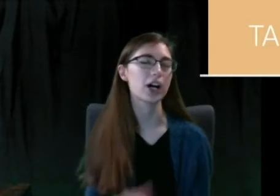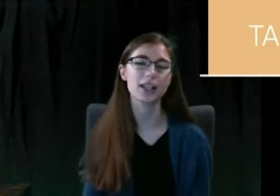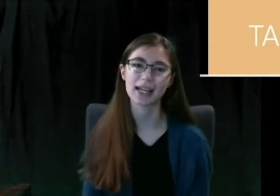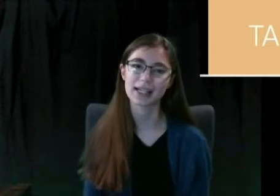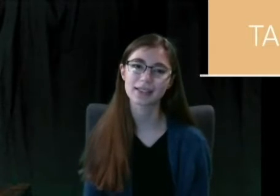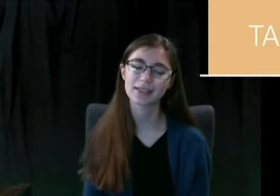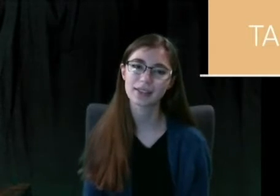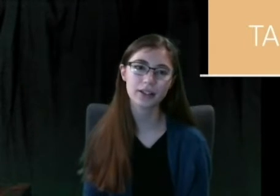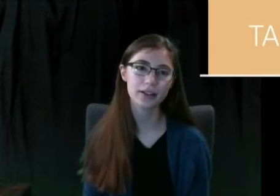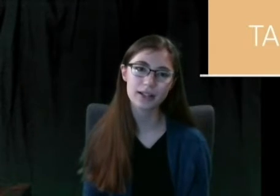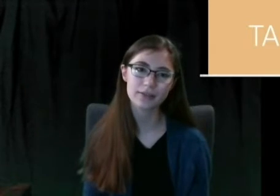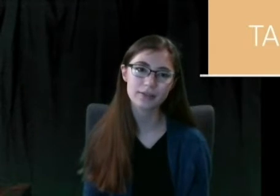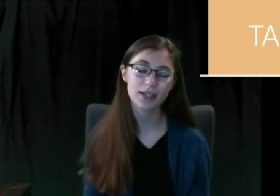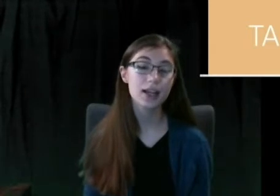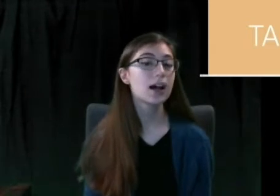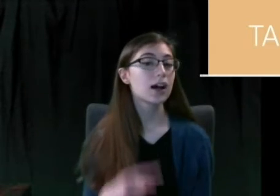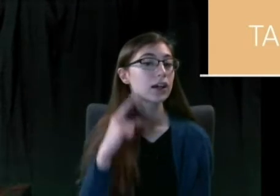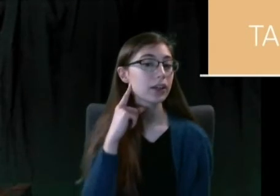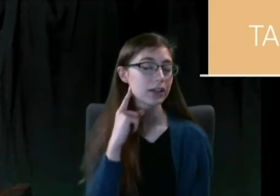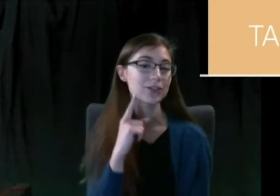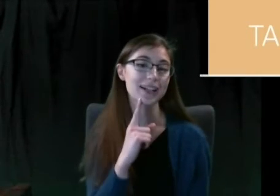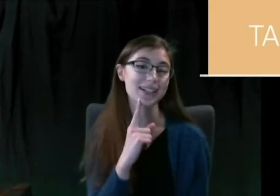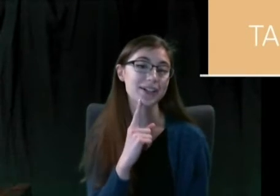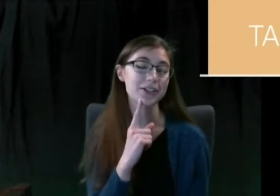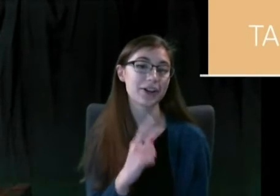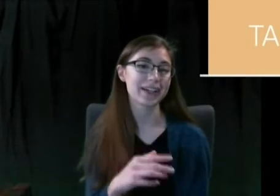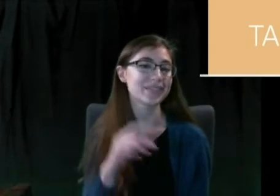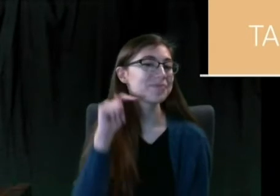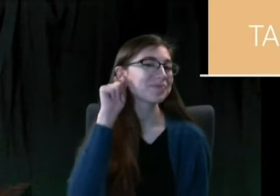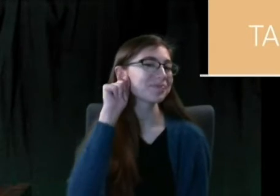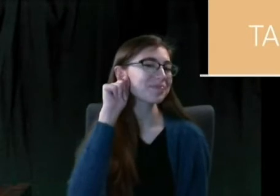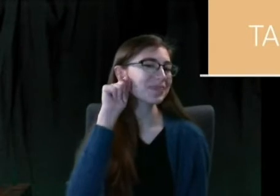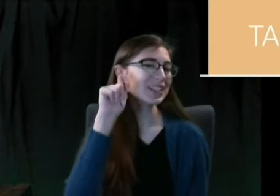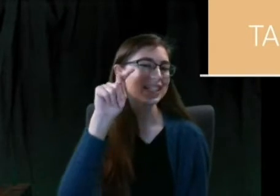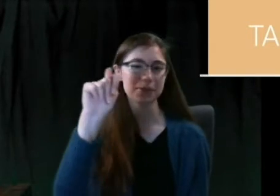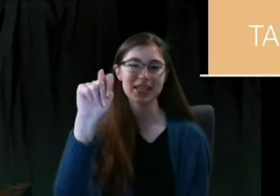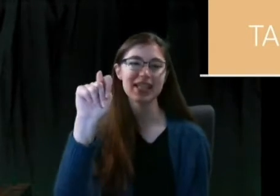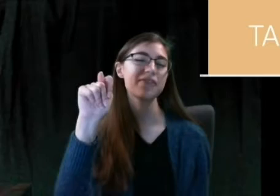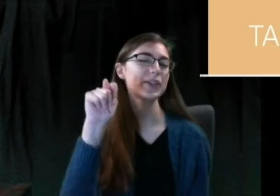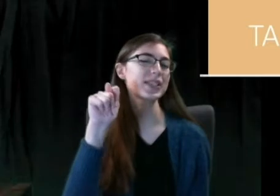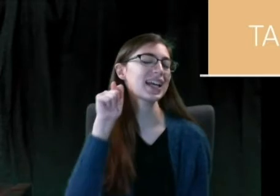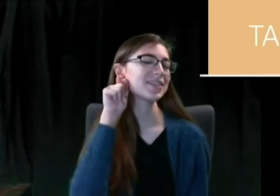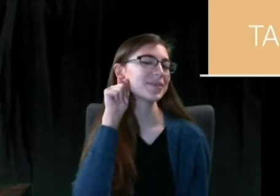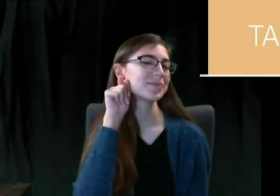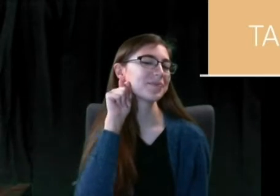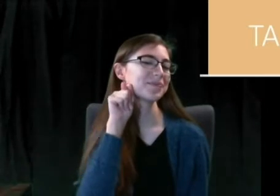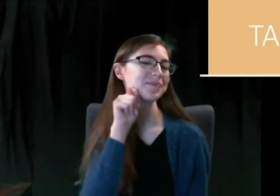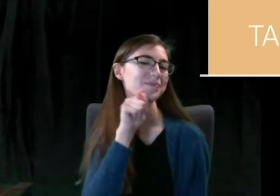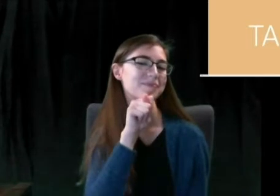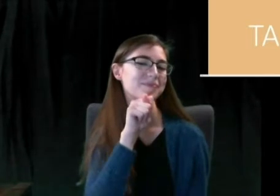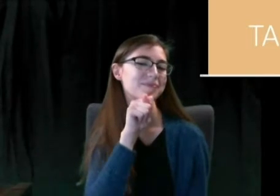Jawline. Good grief. You're going to drag it down your jawline. So T for tan.